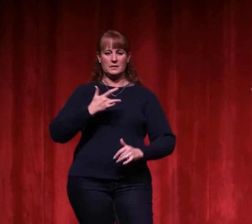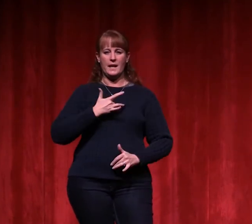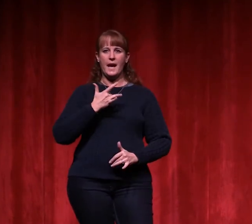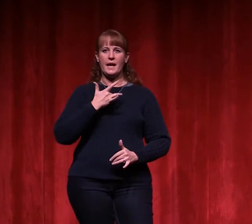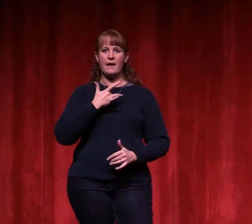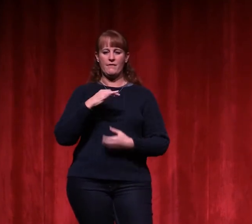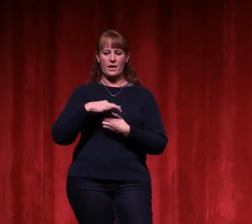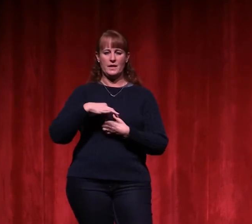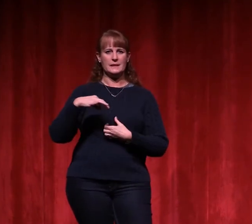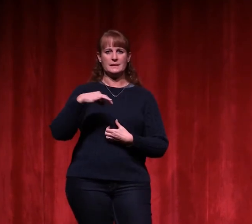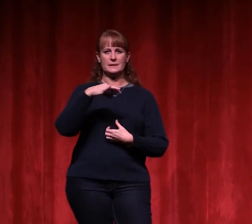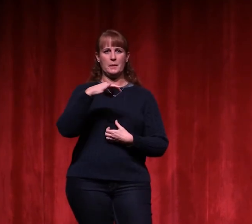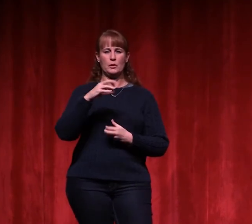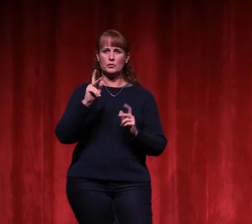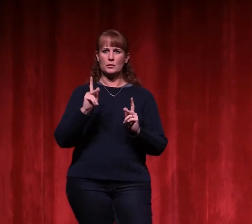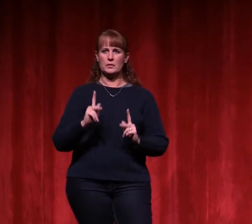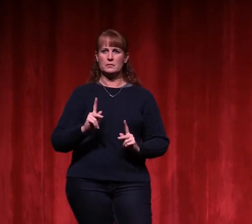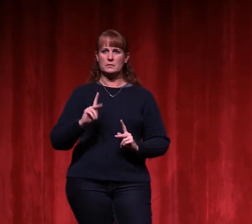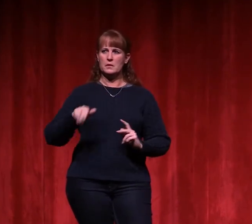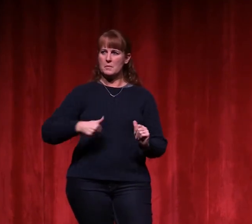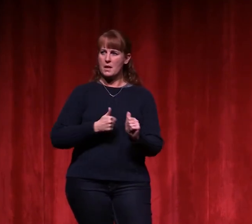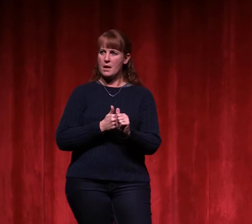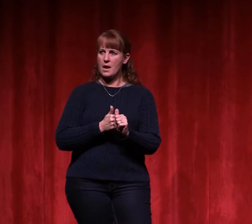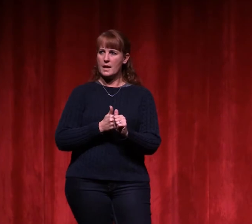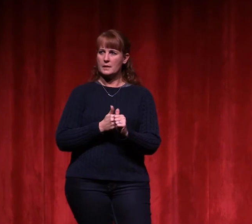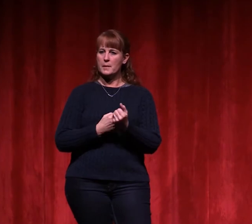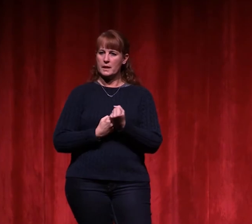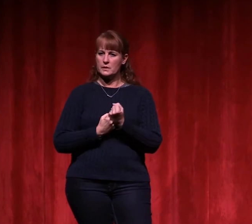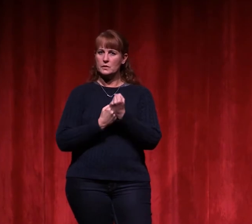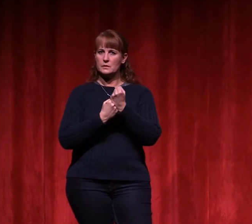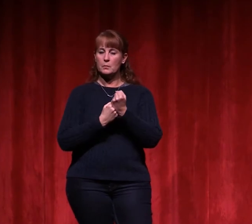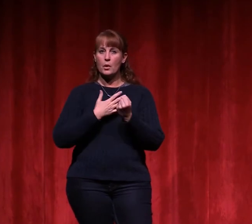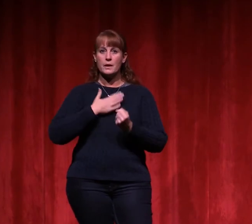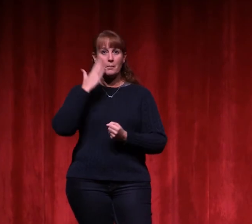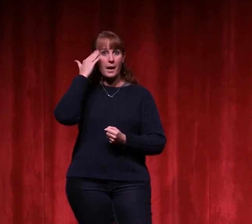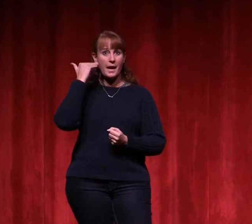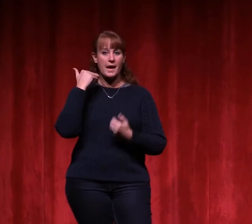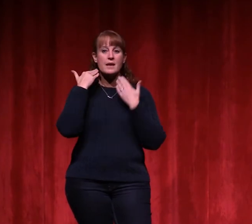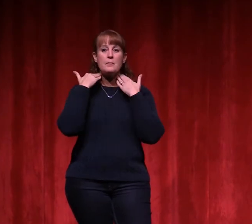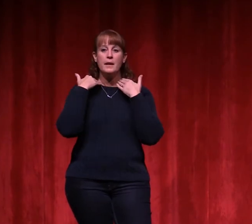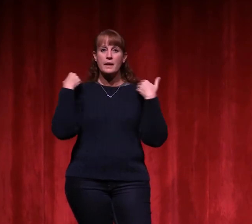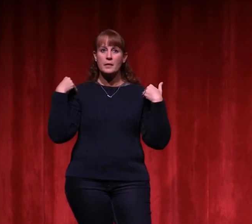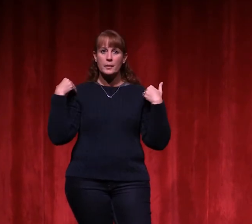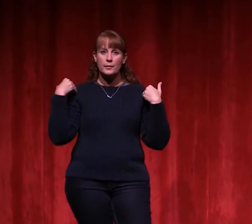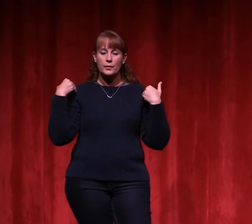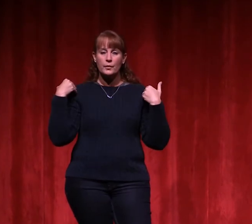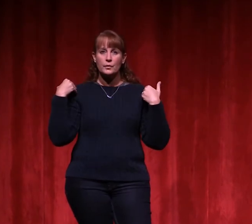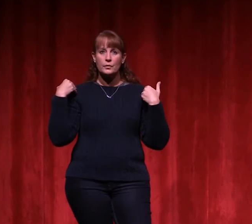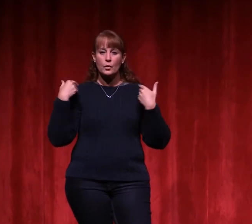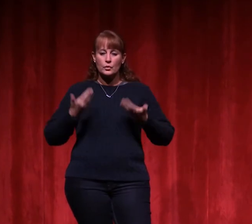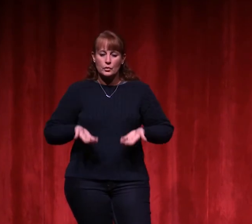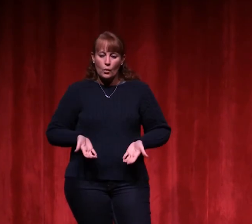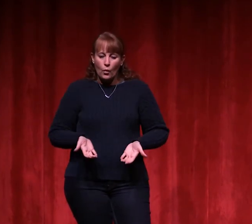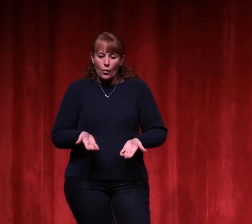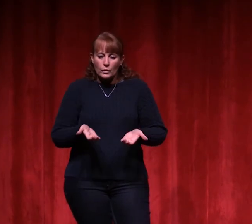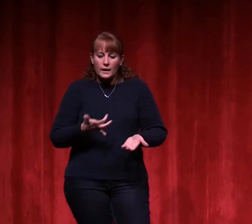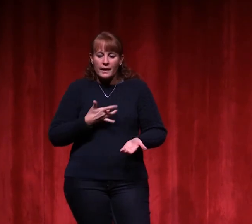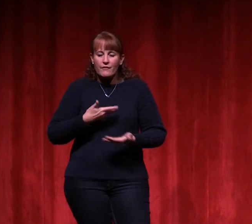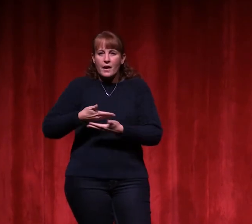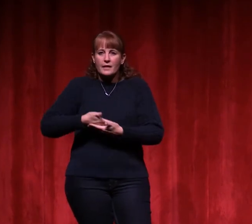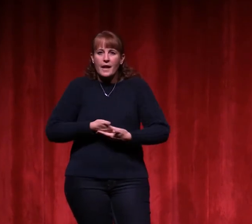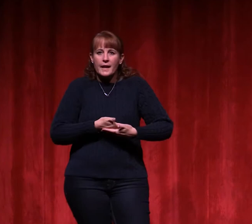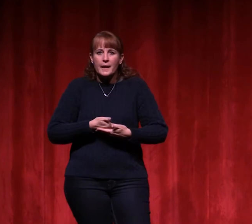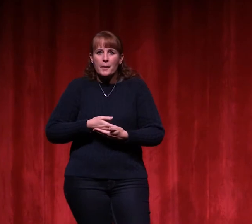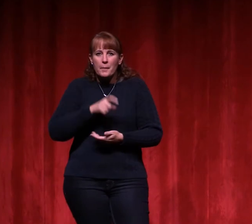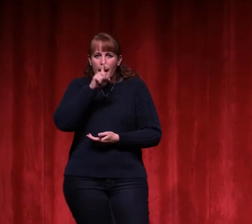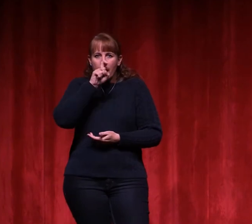this spiritual being behind me, supporting my head, neck, and shoulders. I felt like a baby